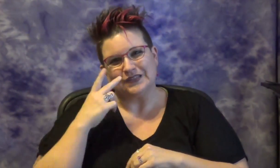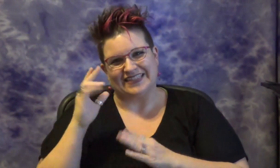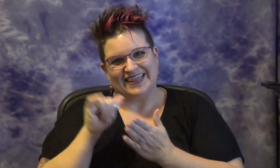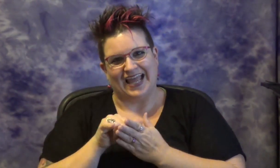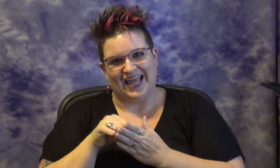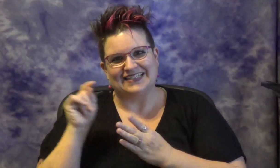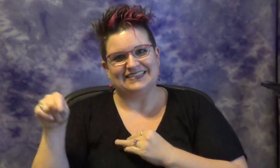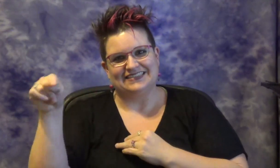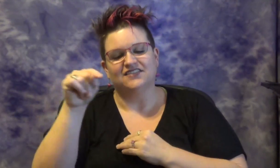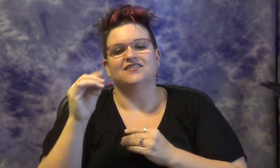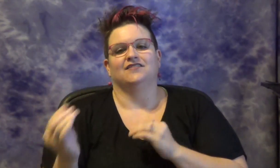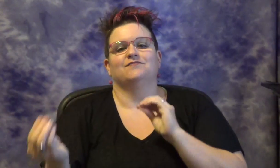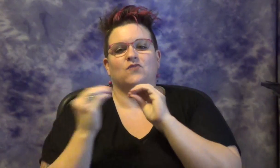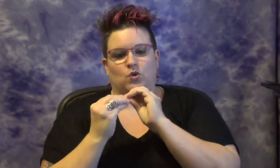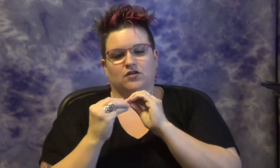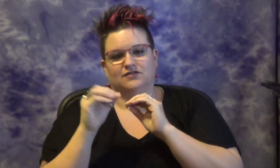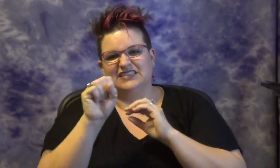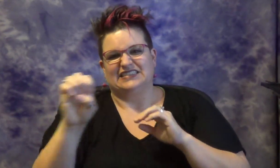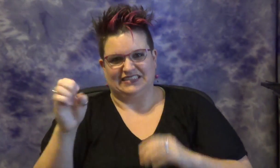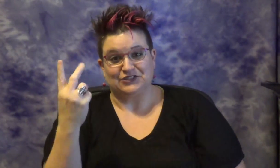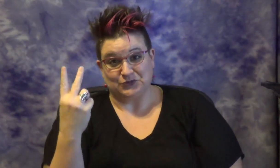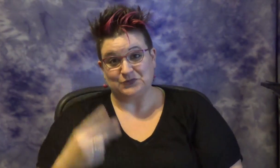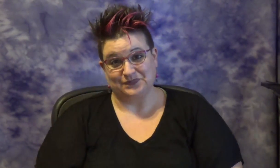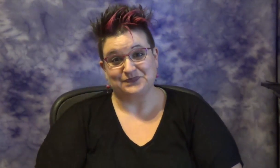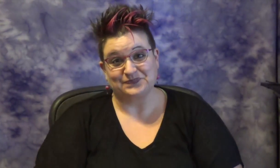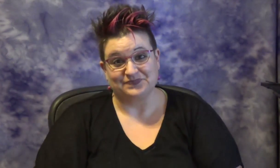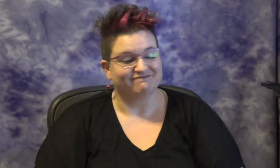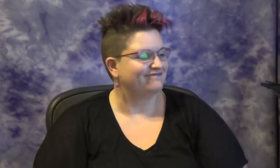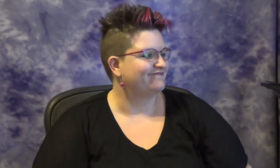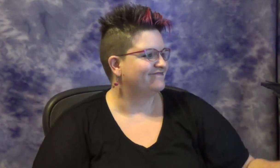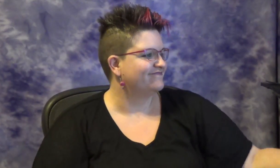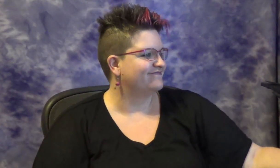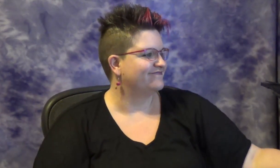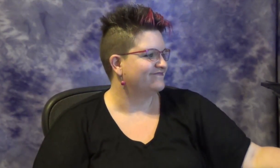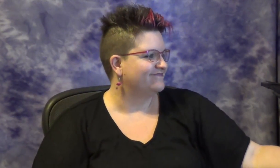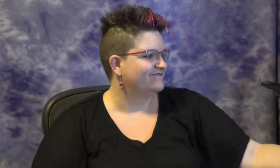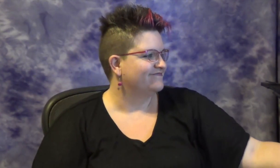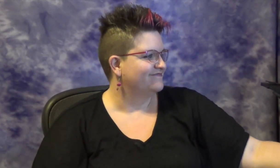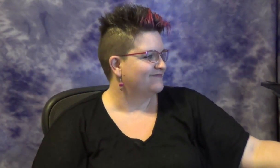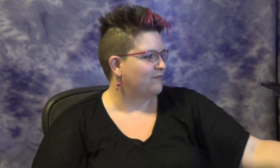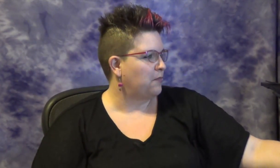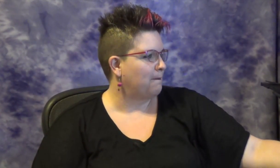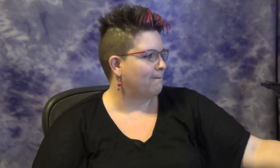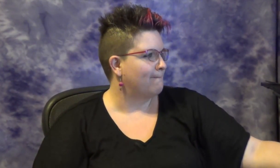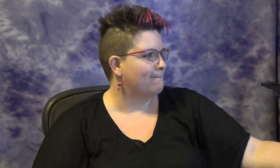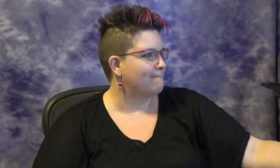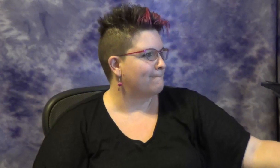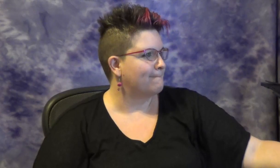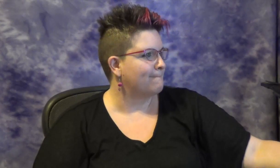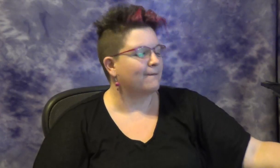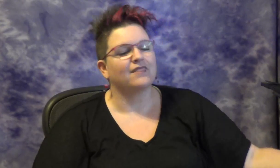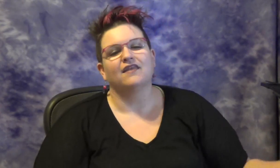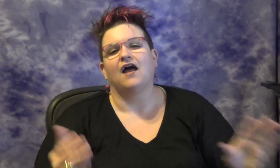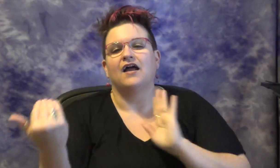around, and it's like stop and with the horse, and it goes around. Like it doesn't make any sense. That's what you see on the